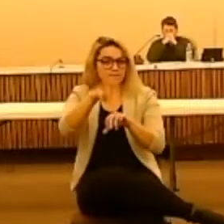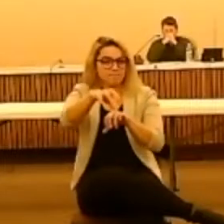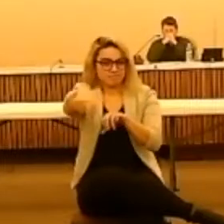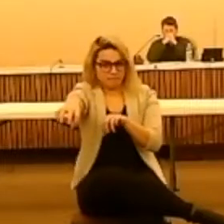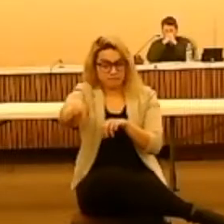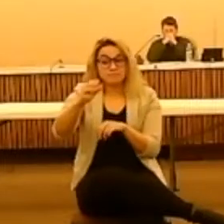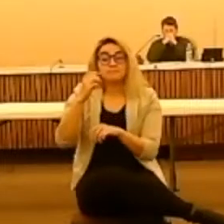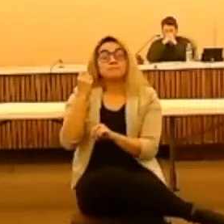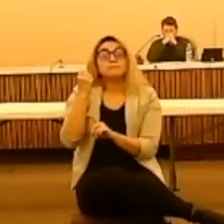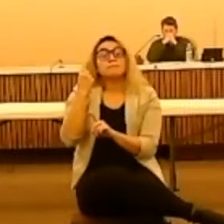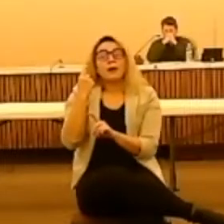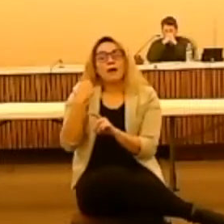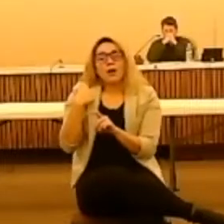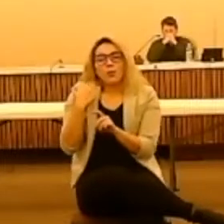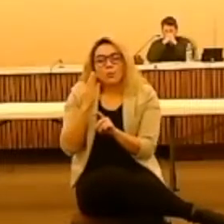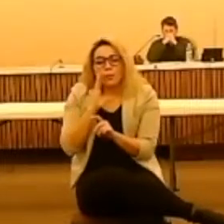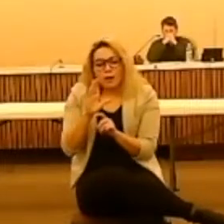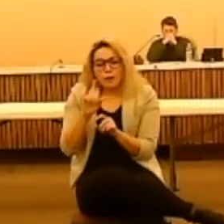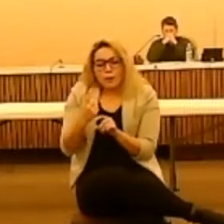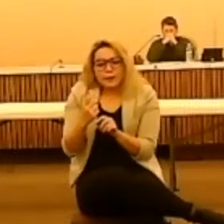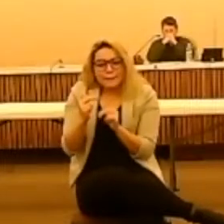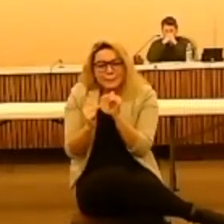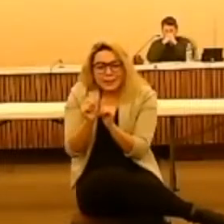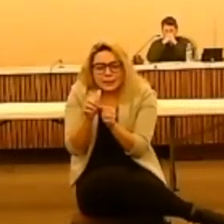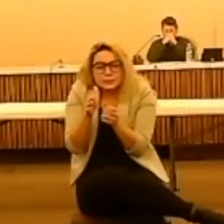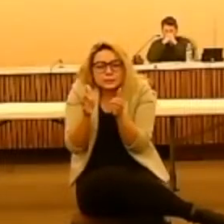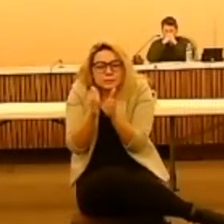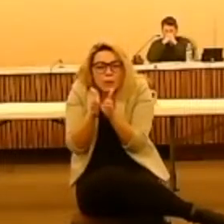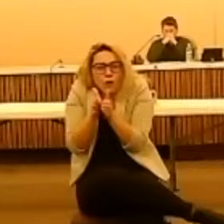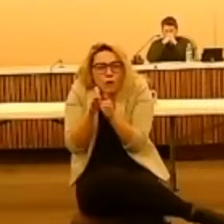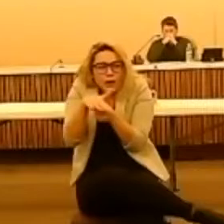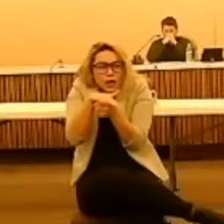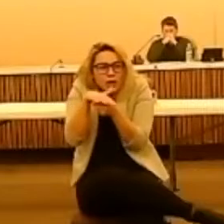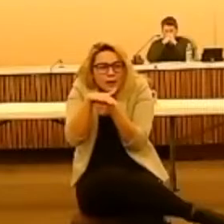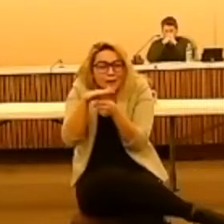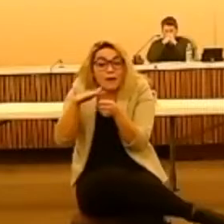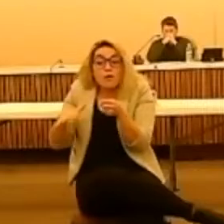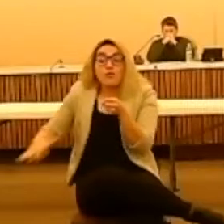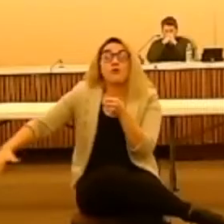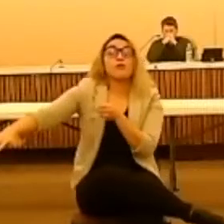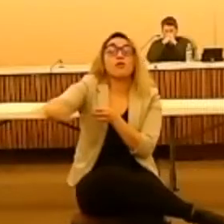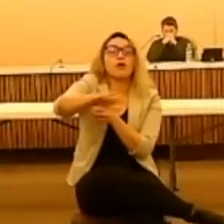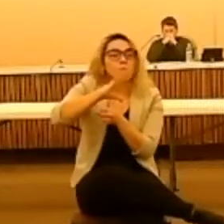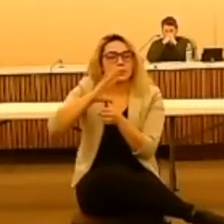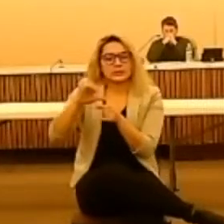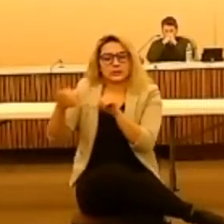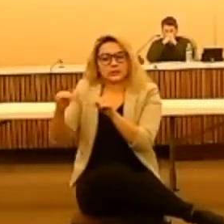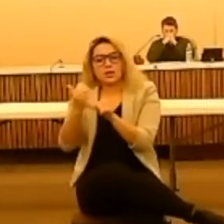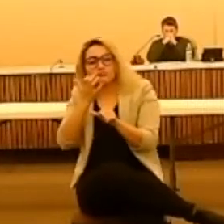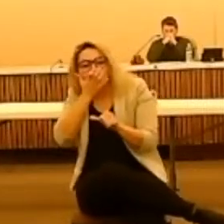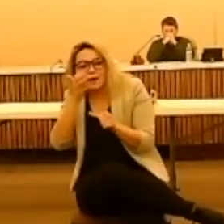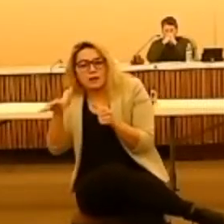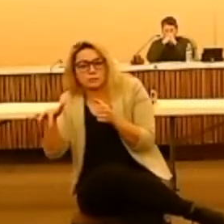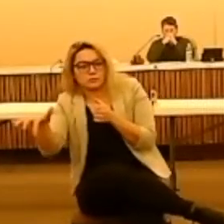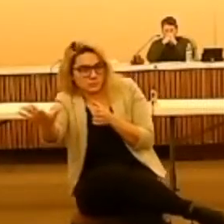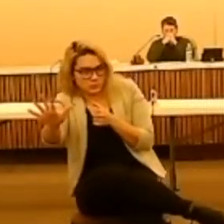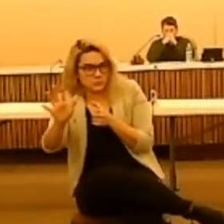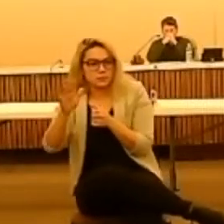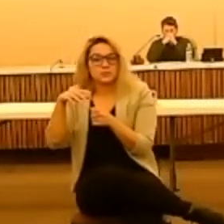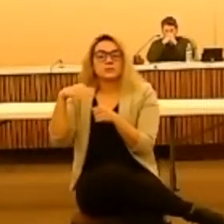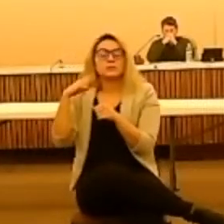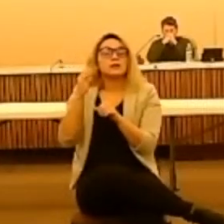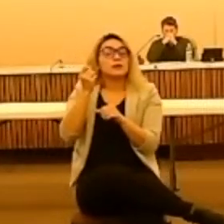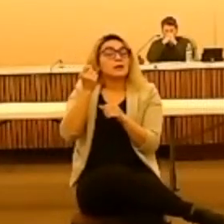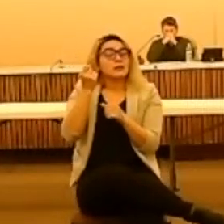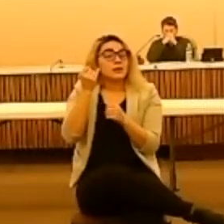on a relatively small portion of the overall site. As you may recall, those familiar with the plan, we've more or less divided it into